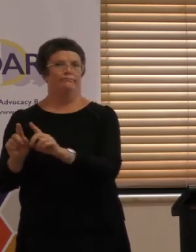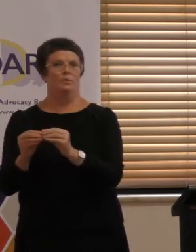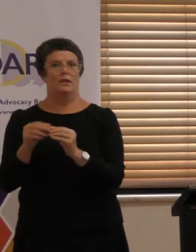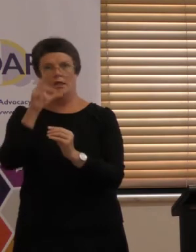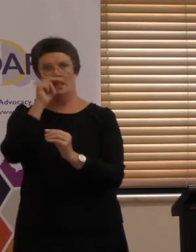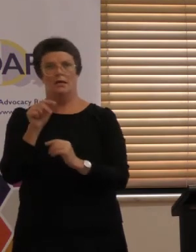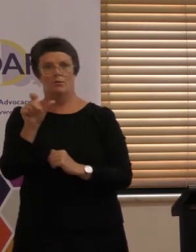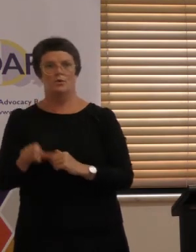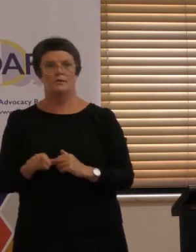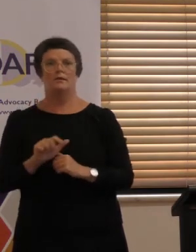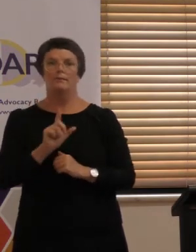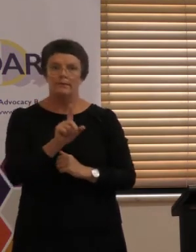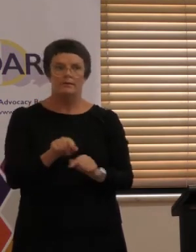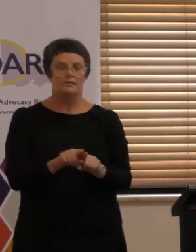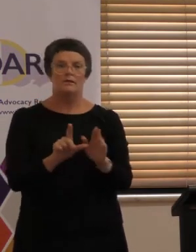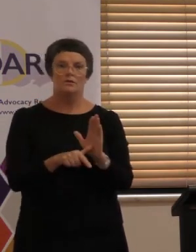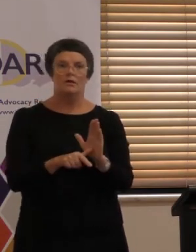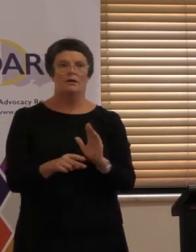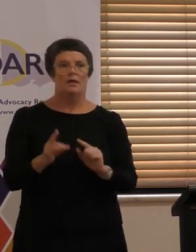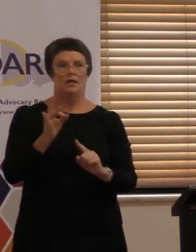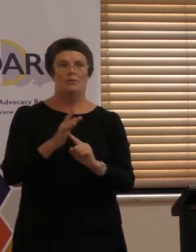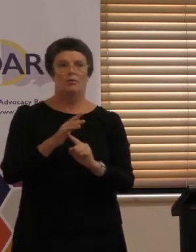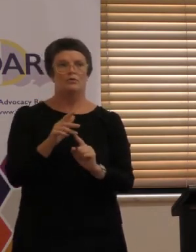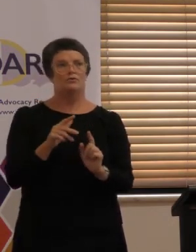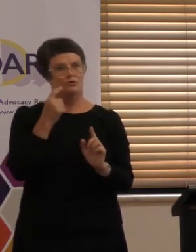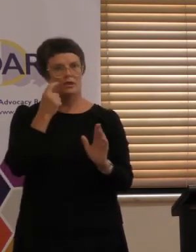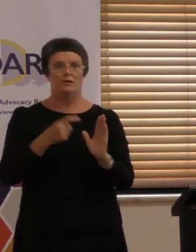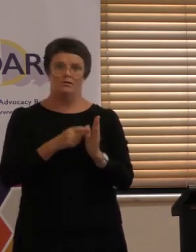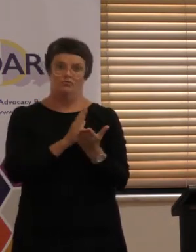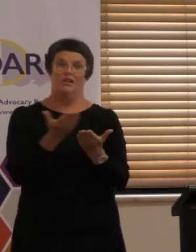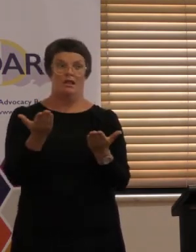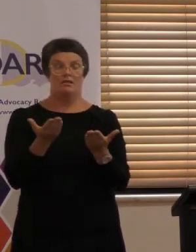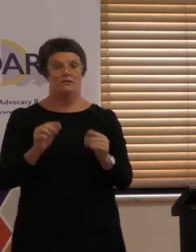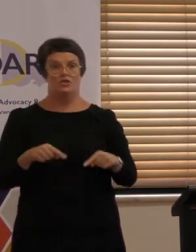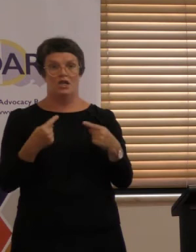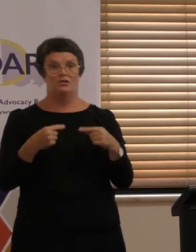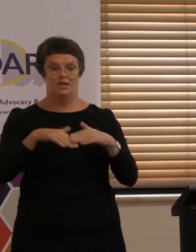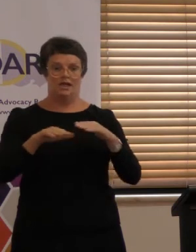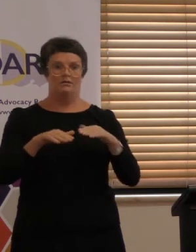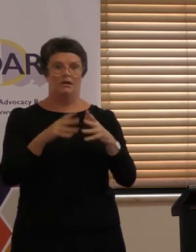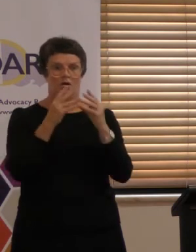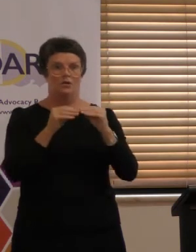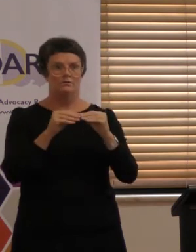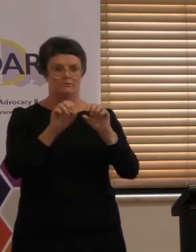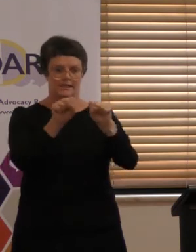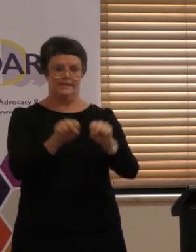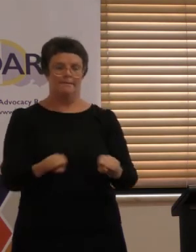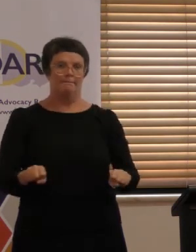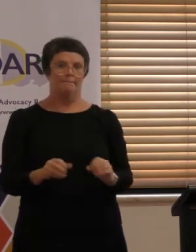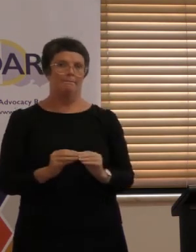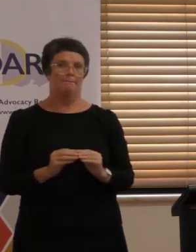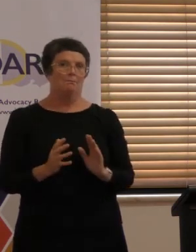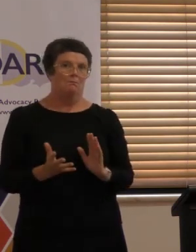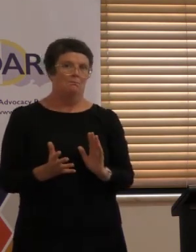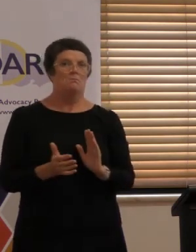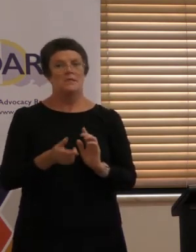that there are real challenges in the system, and sometimes parents looking at it from